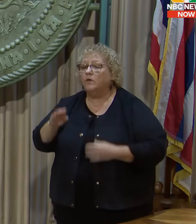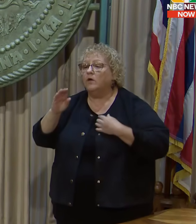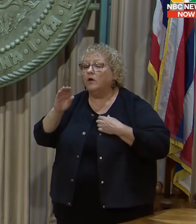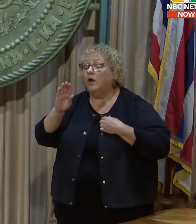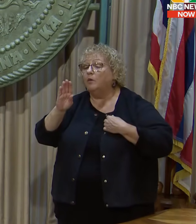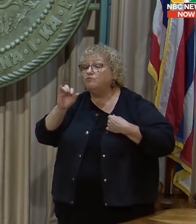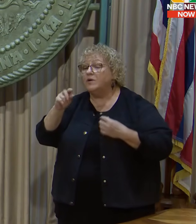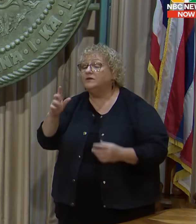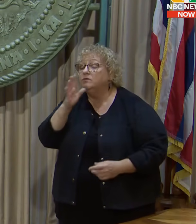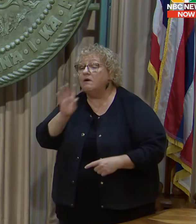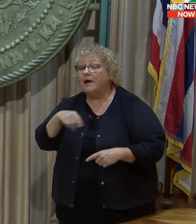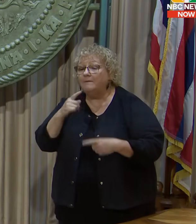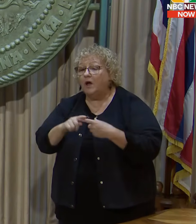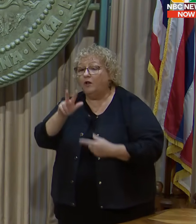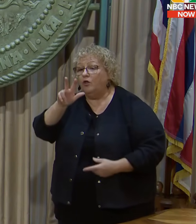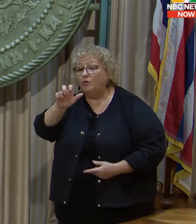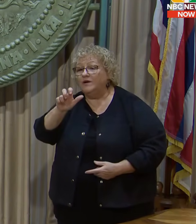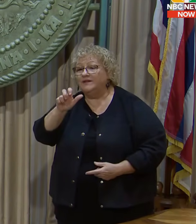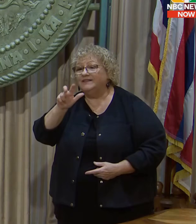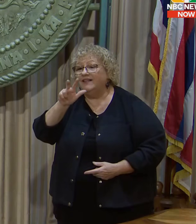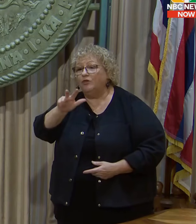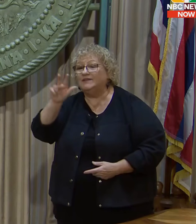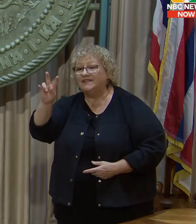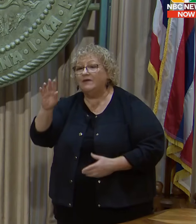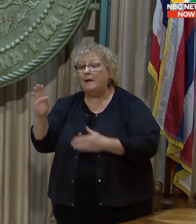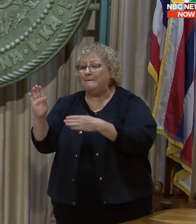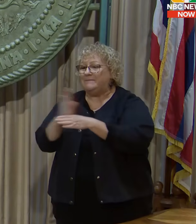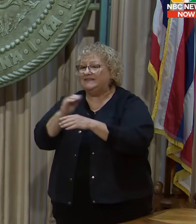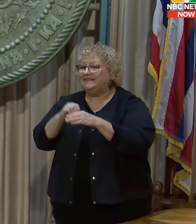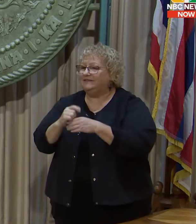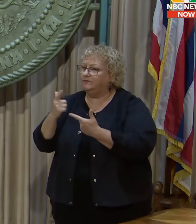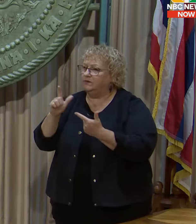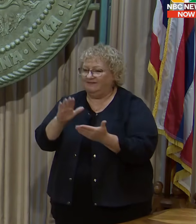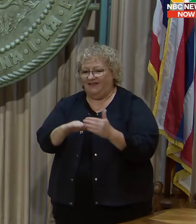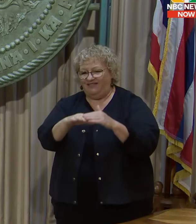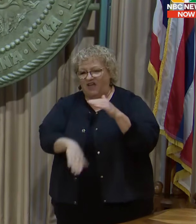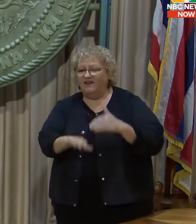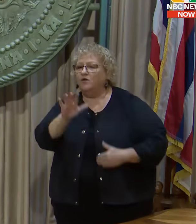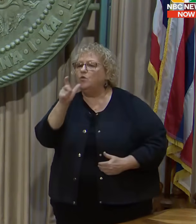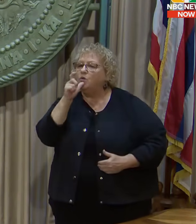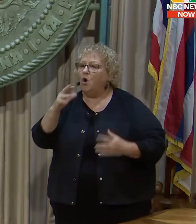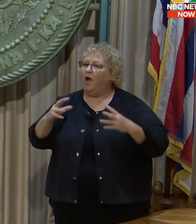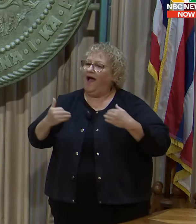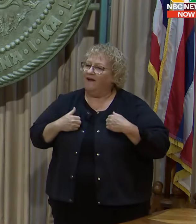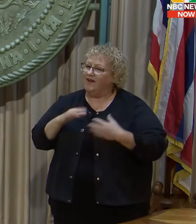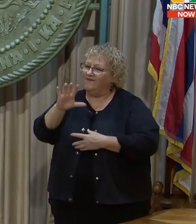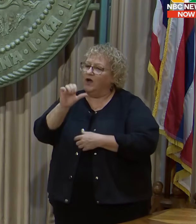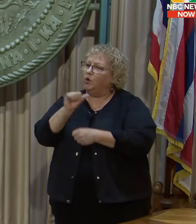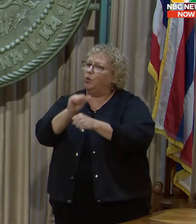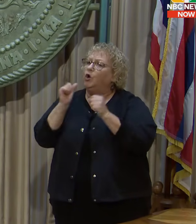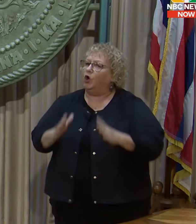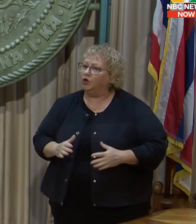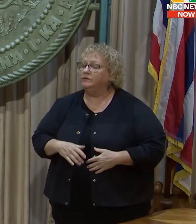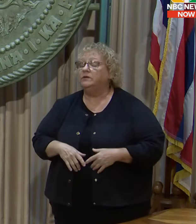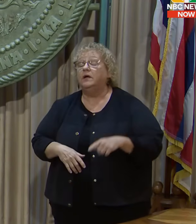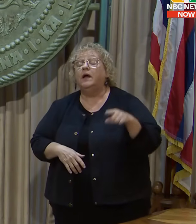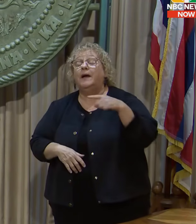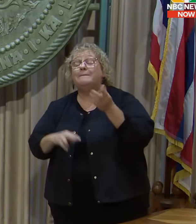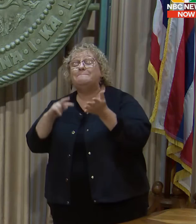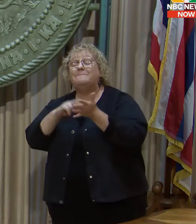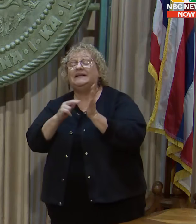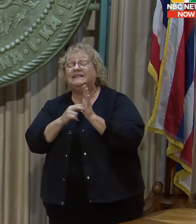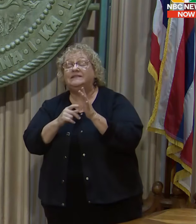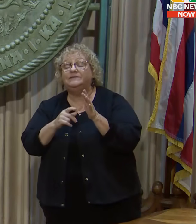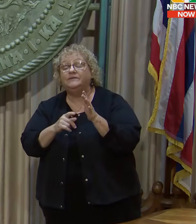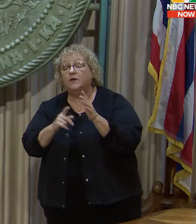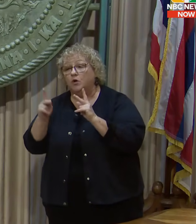billion in assistance to small businesses, and that is businesses of less than 500 employees under the traditional definition. But this also